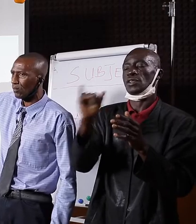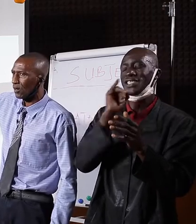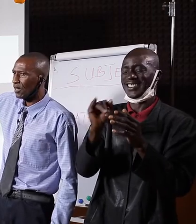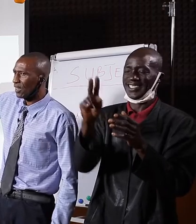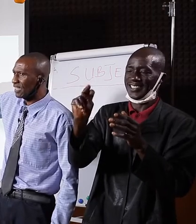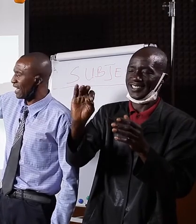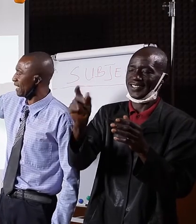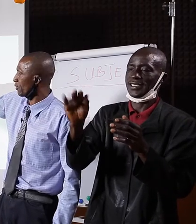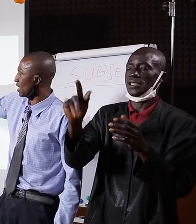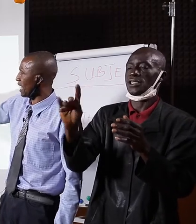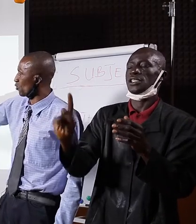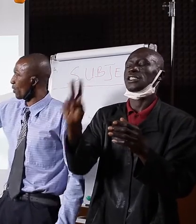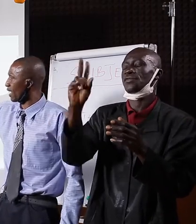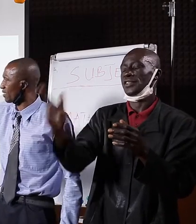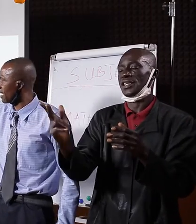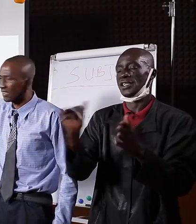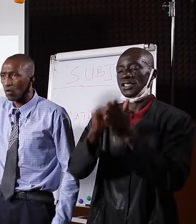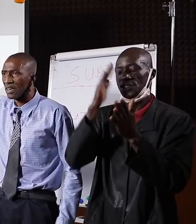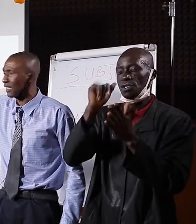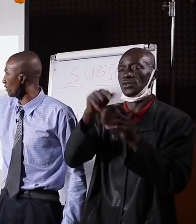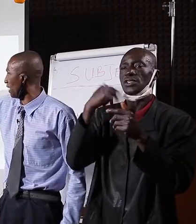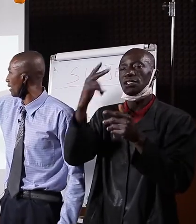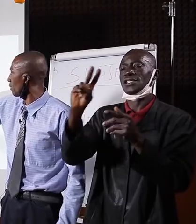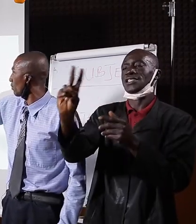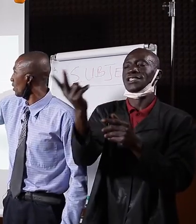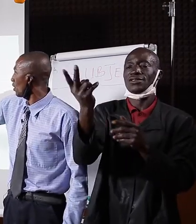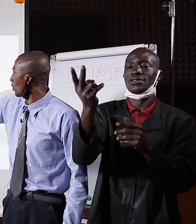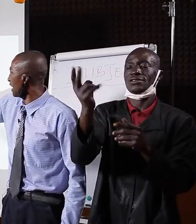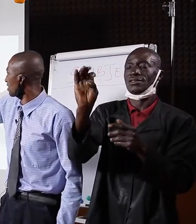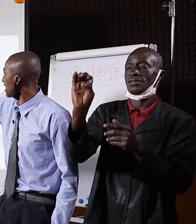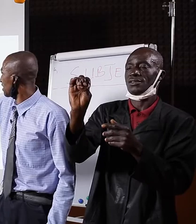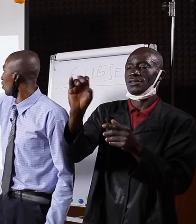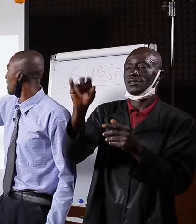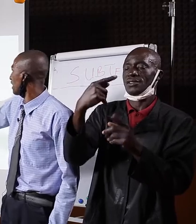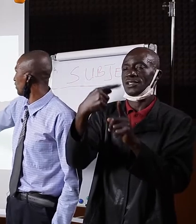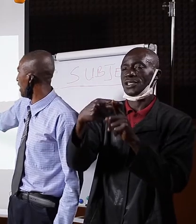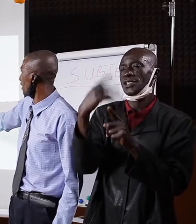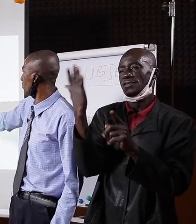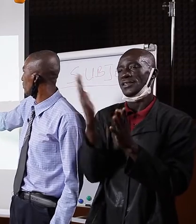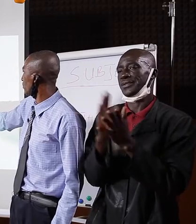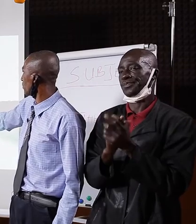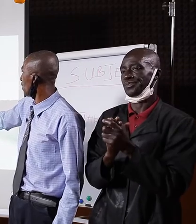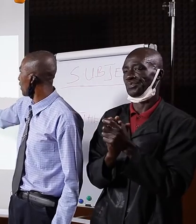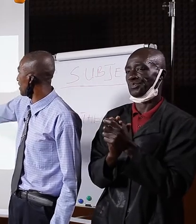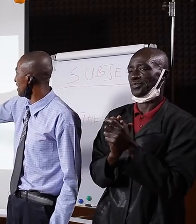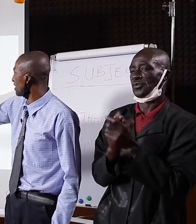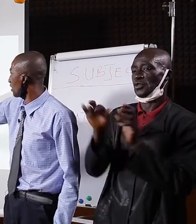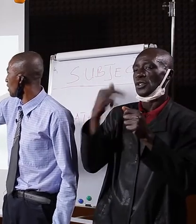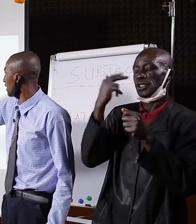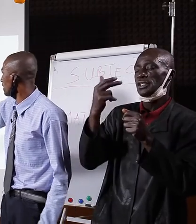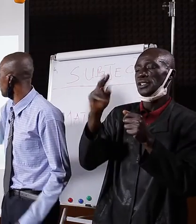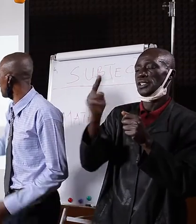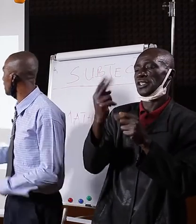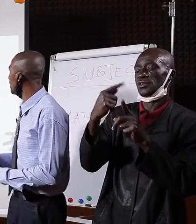3. It's negative 3. That's why you can see the second negative there. You can see the second negative there. You can see the